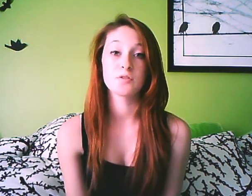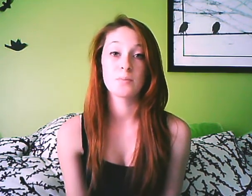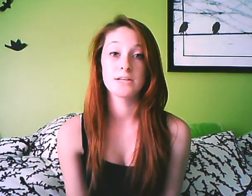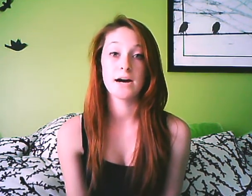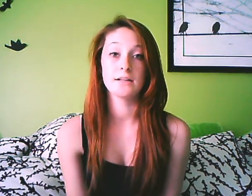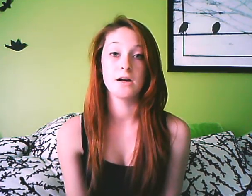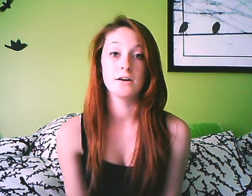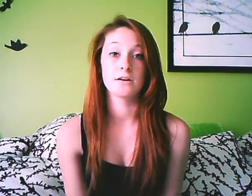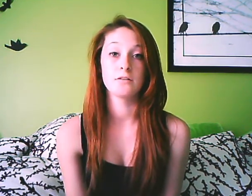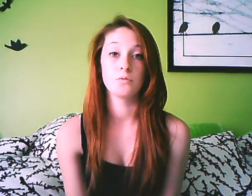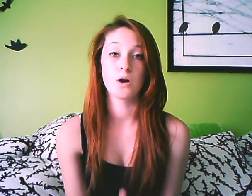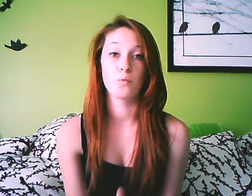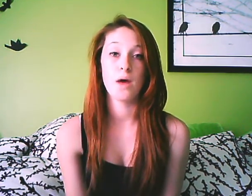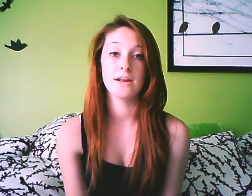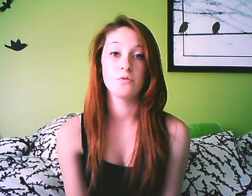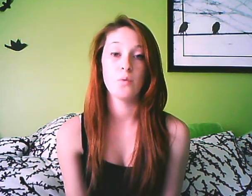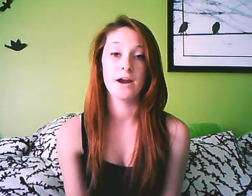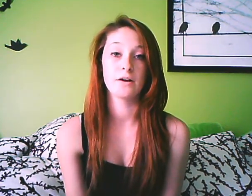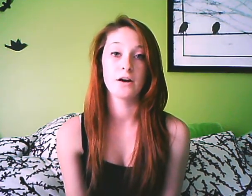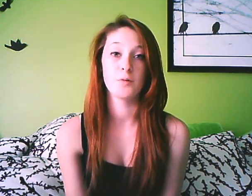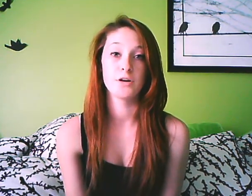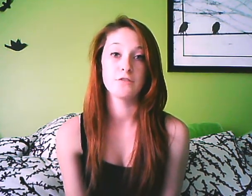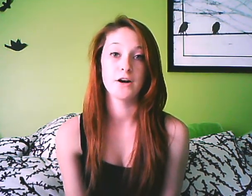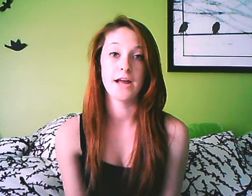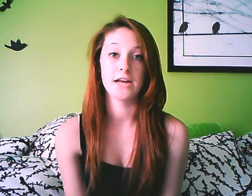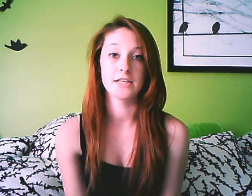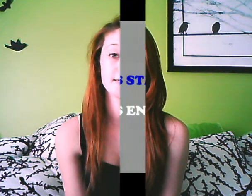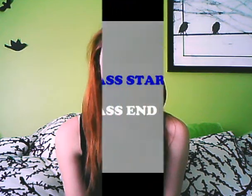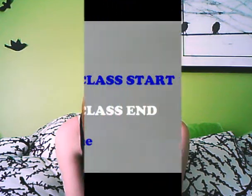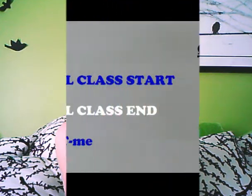from the dialogue where when and where are put at the very end of the sentence.